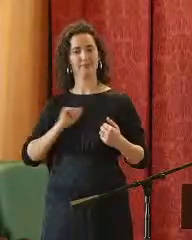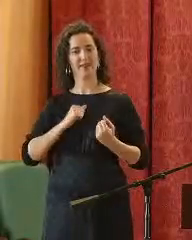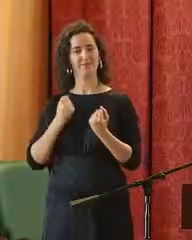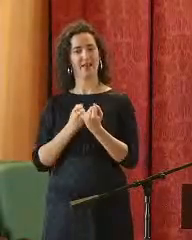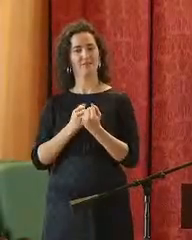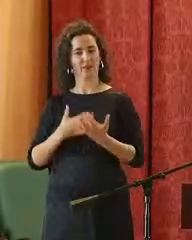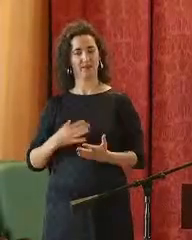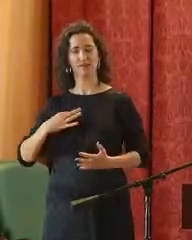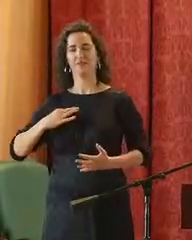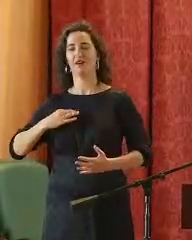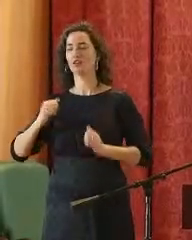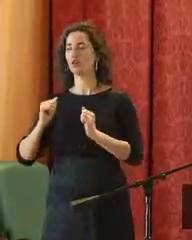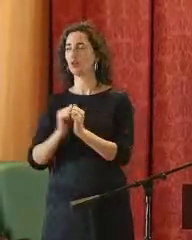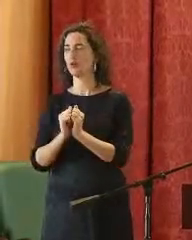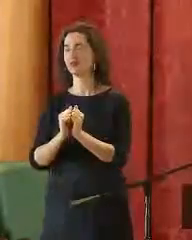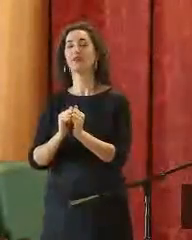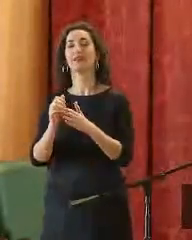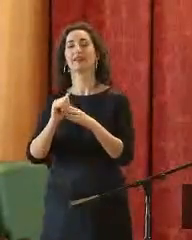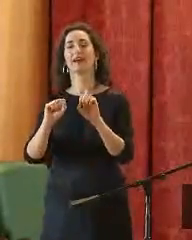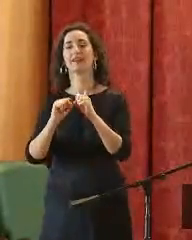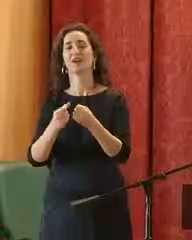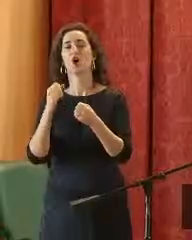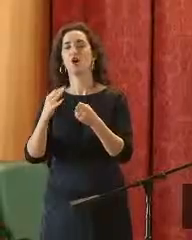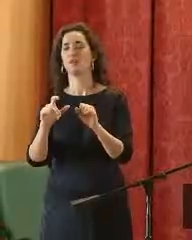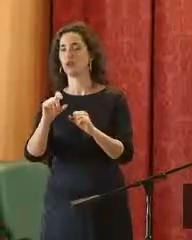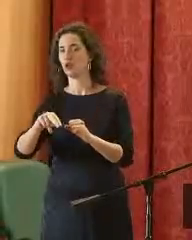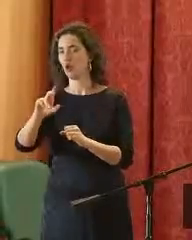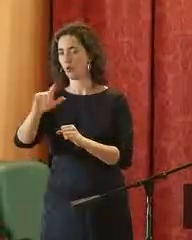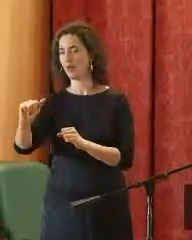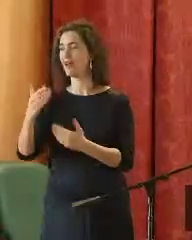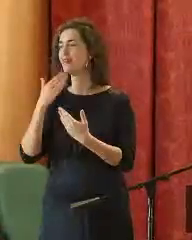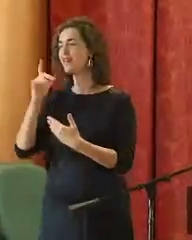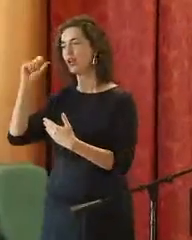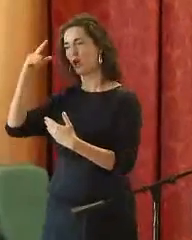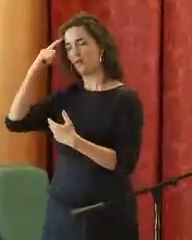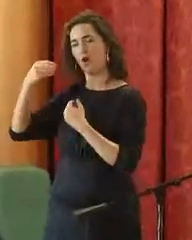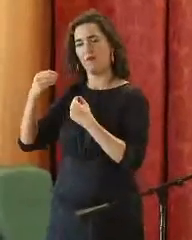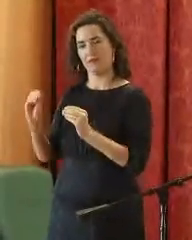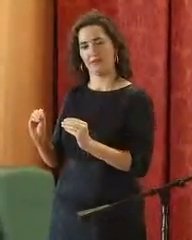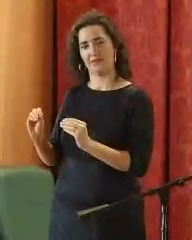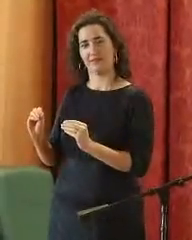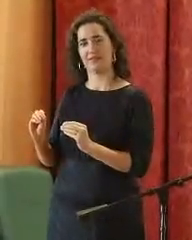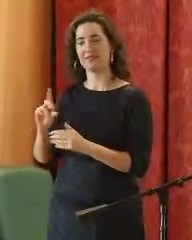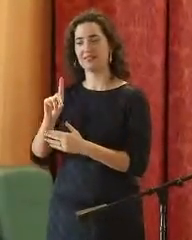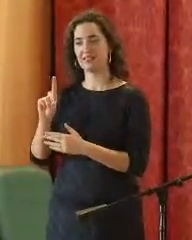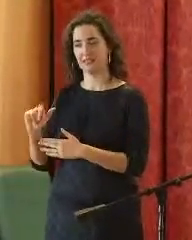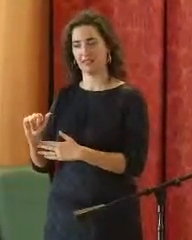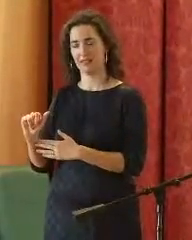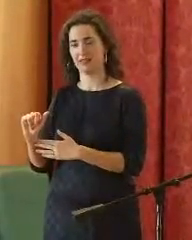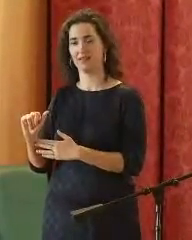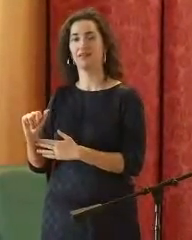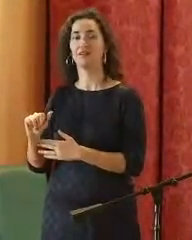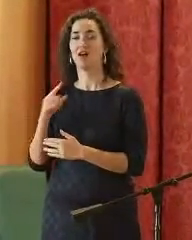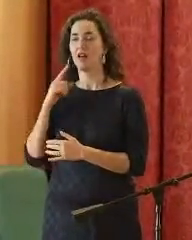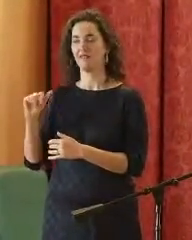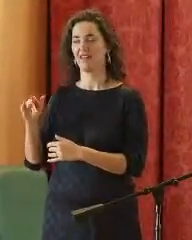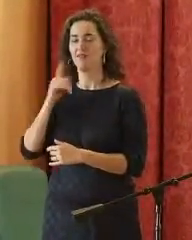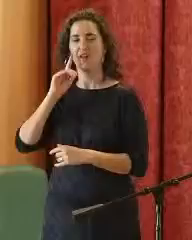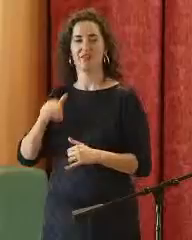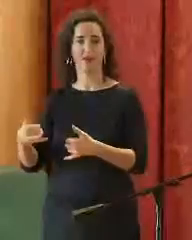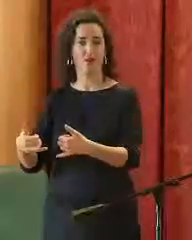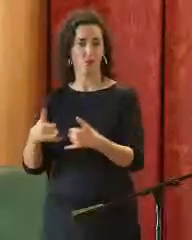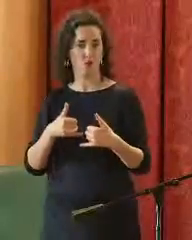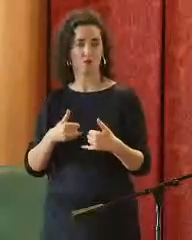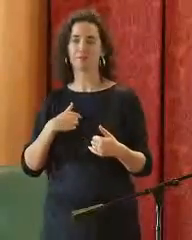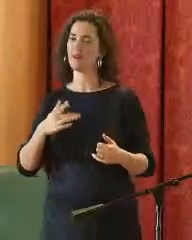and volunteer with the Autism Society of North Louisiana. I want to thank the Governor's Office of Disability Affairs for this award. It is an